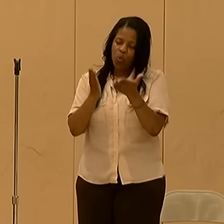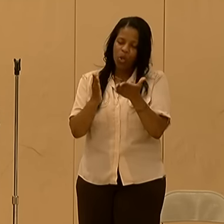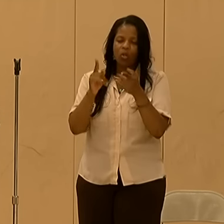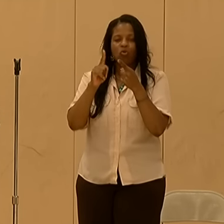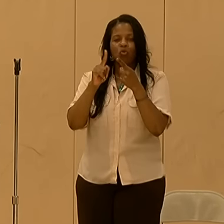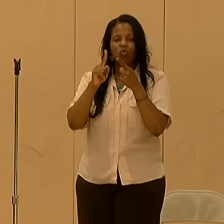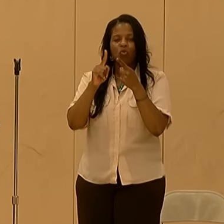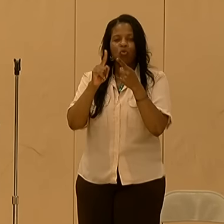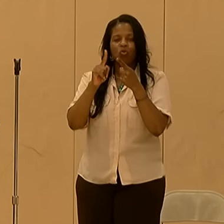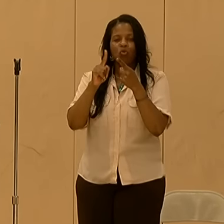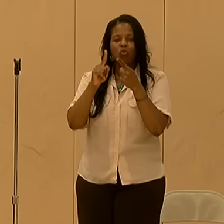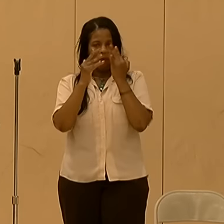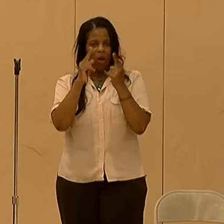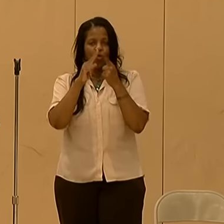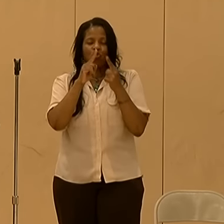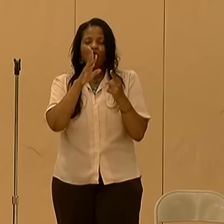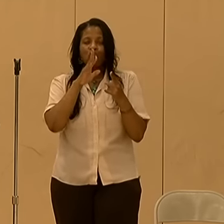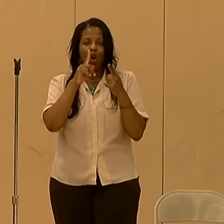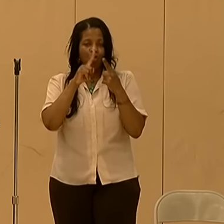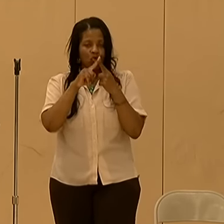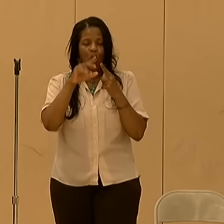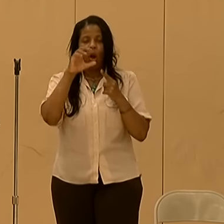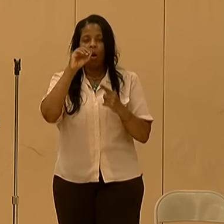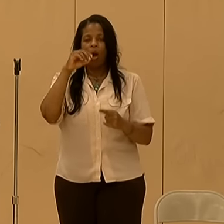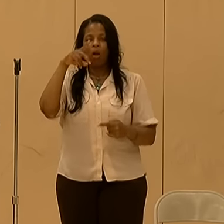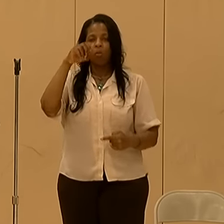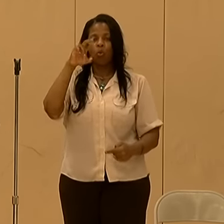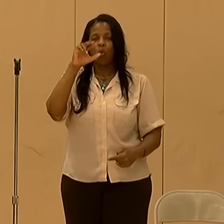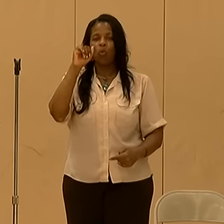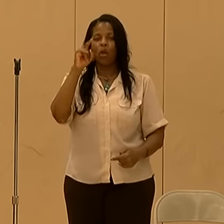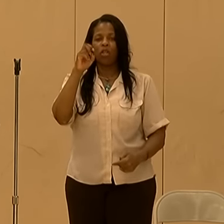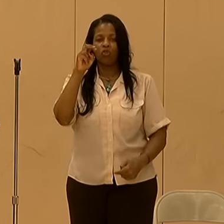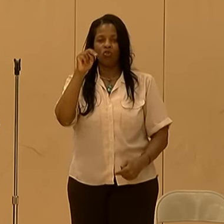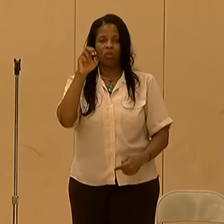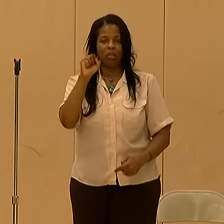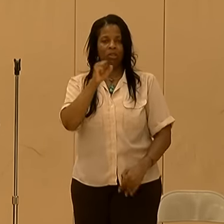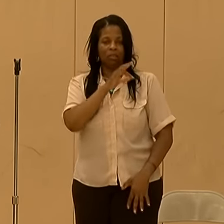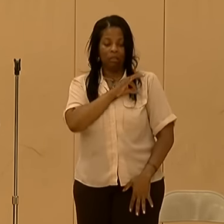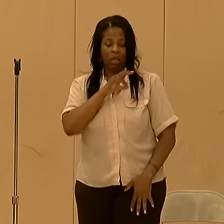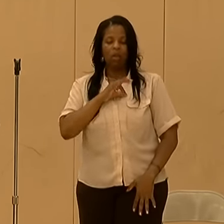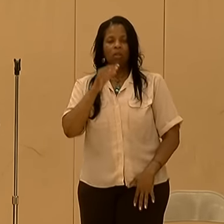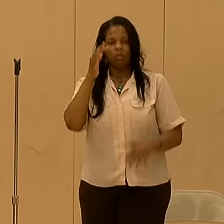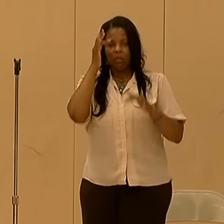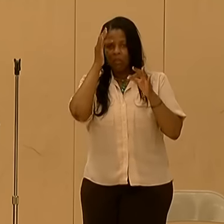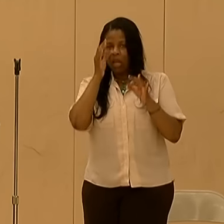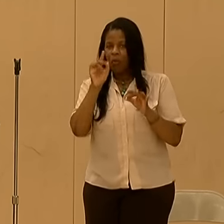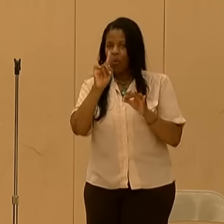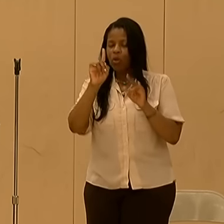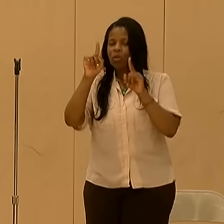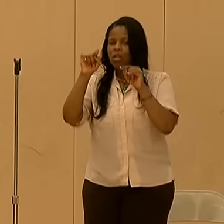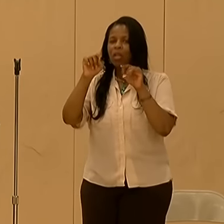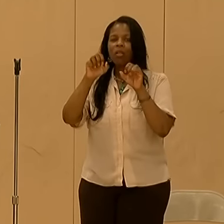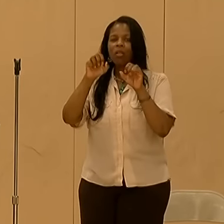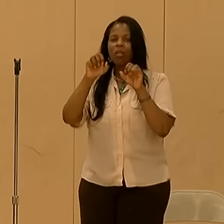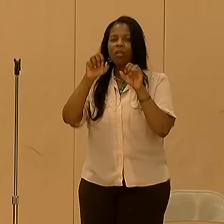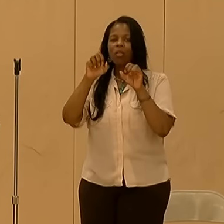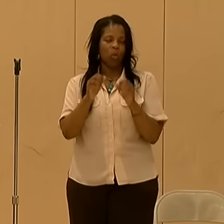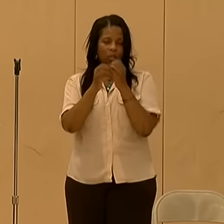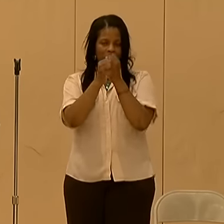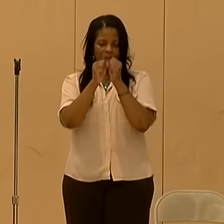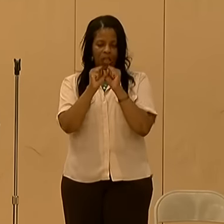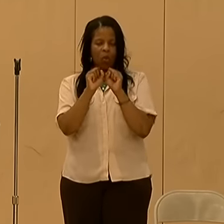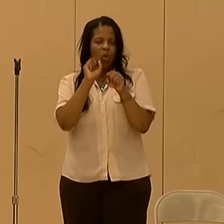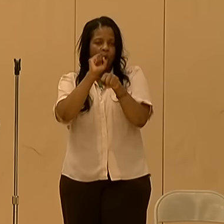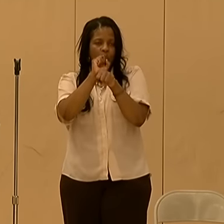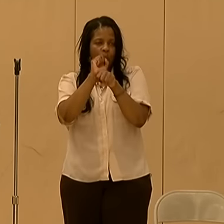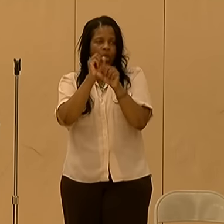component to talk to our operations staff to determine where they can go work safely and where they can't. So they're working hand in